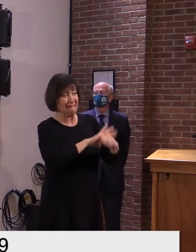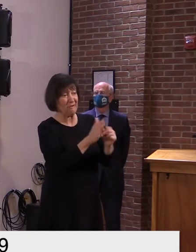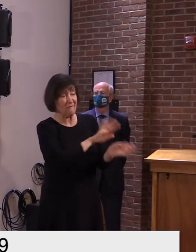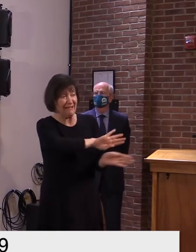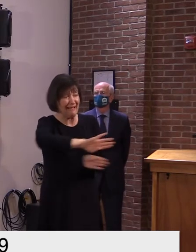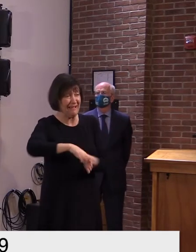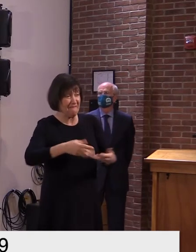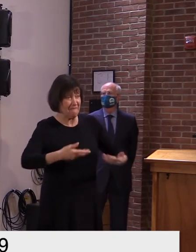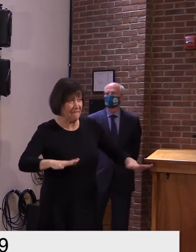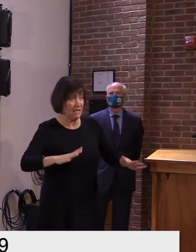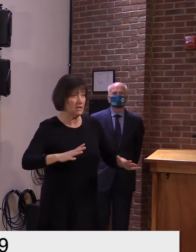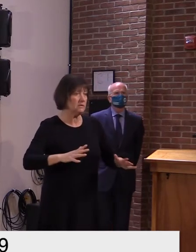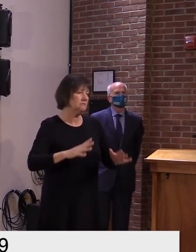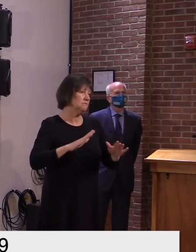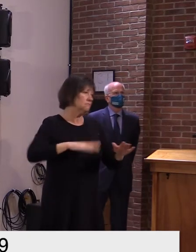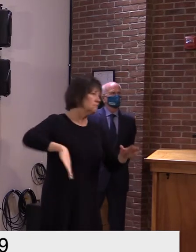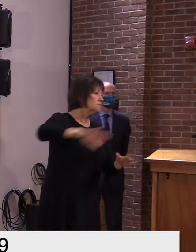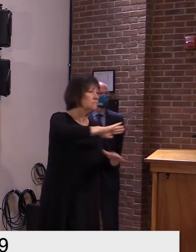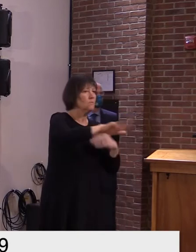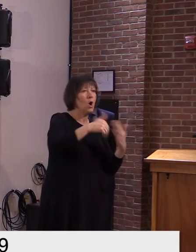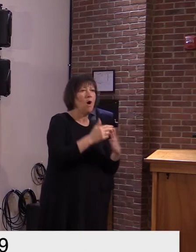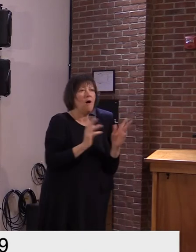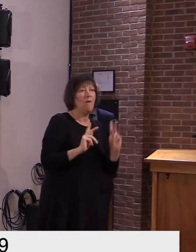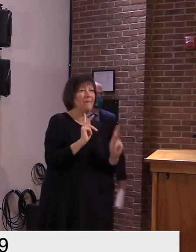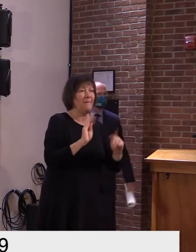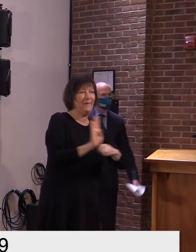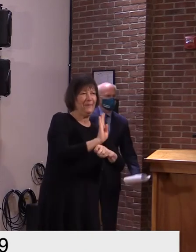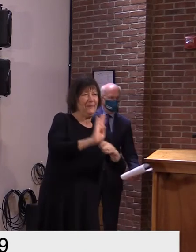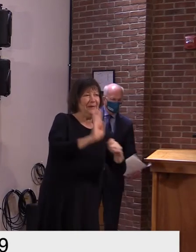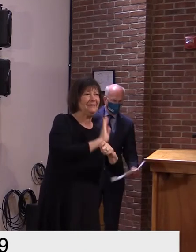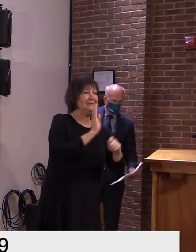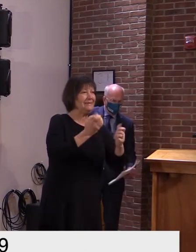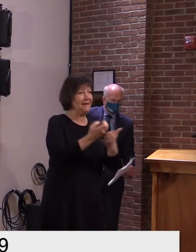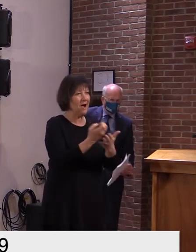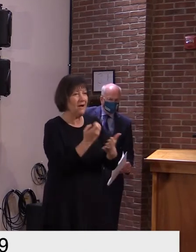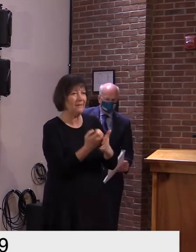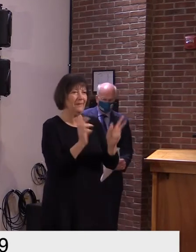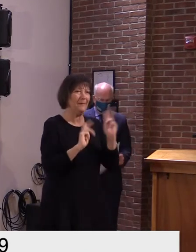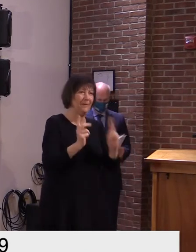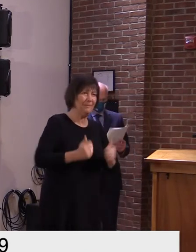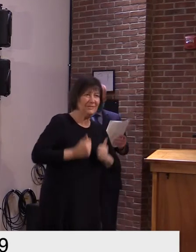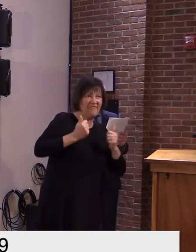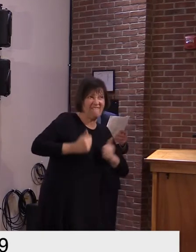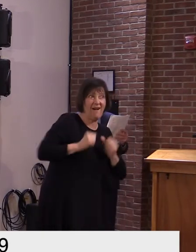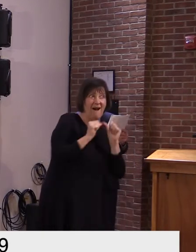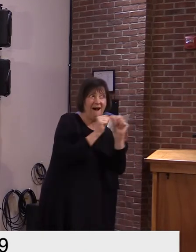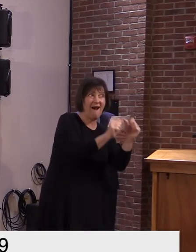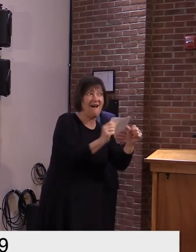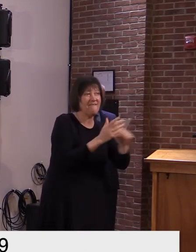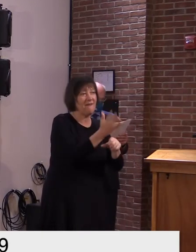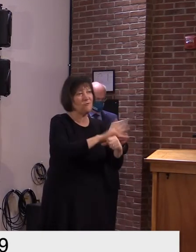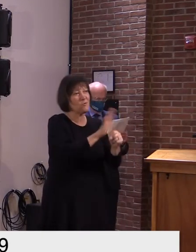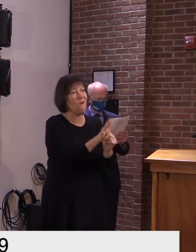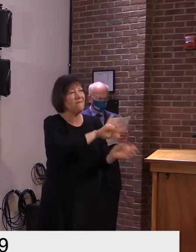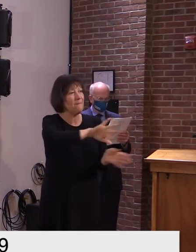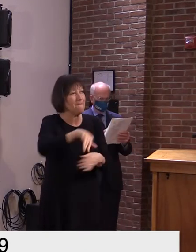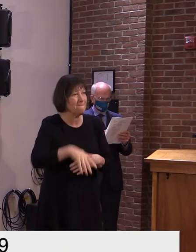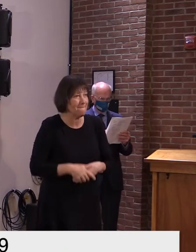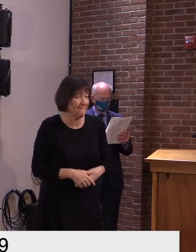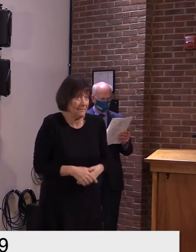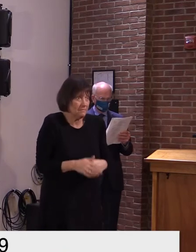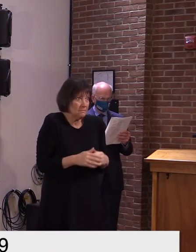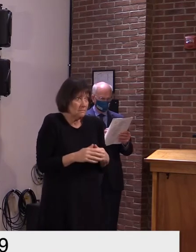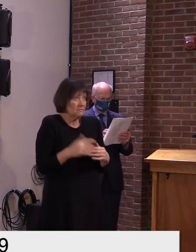sure that these businesses survive so that they can thrive in the future, to provide the opportunity, to provide the jobs, provide families